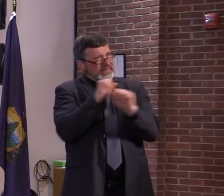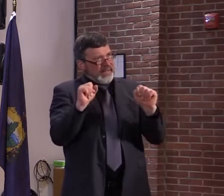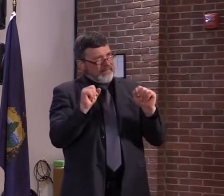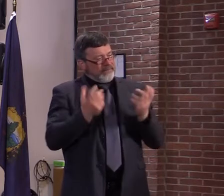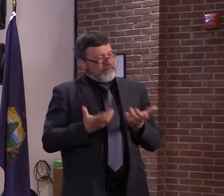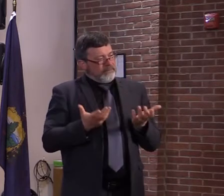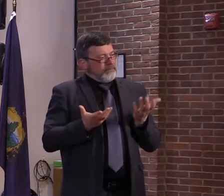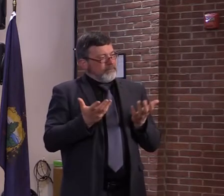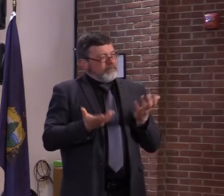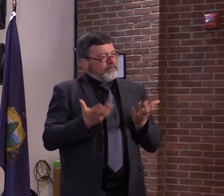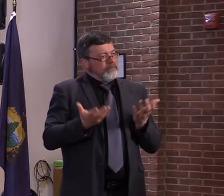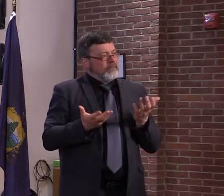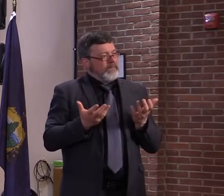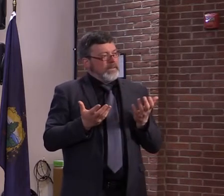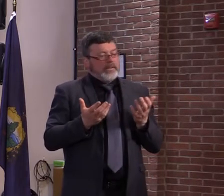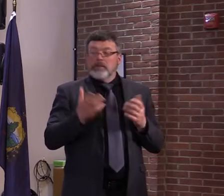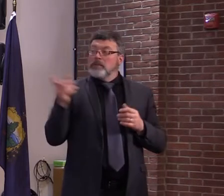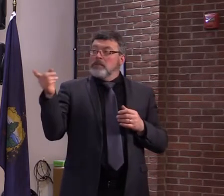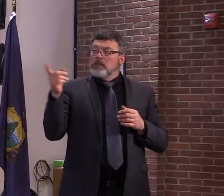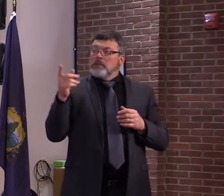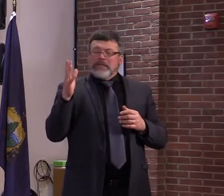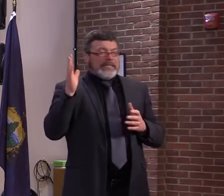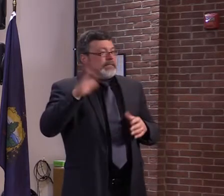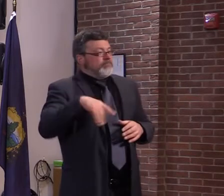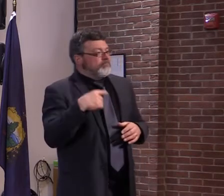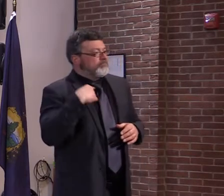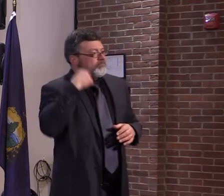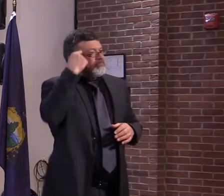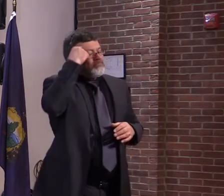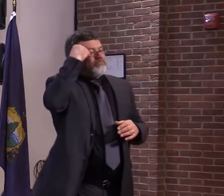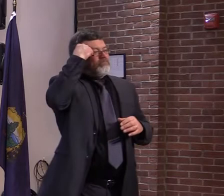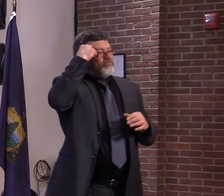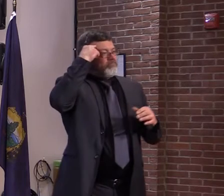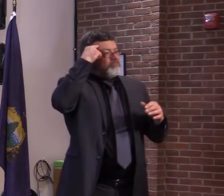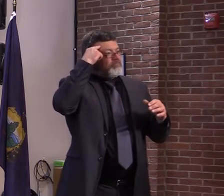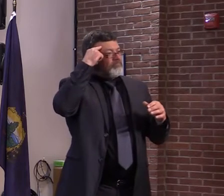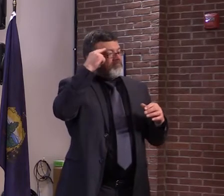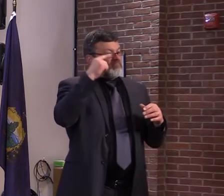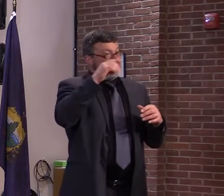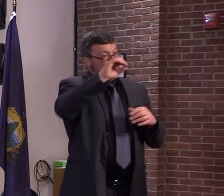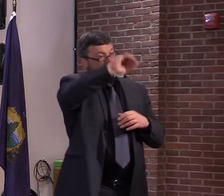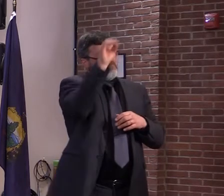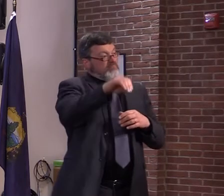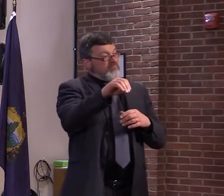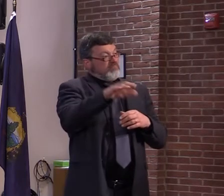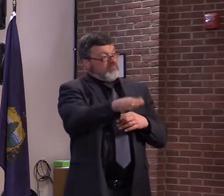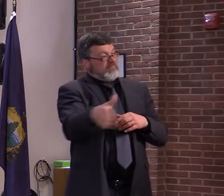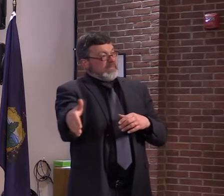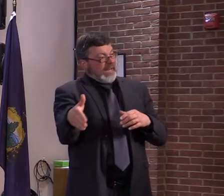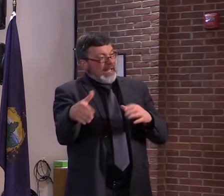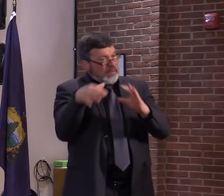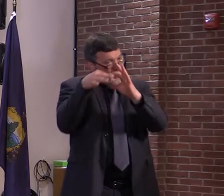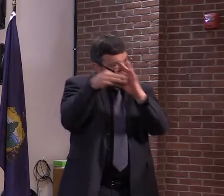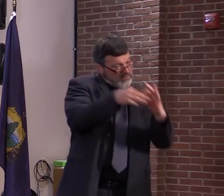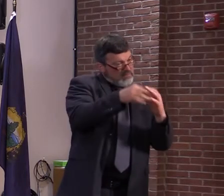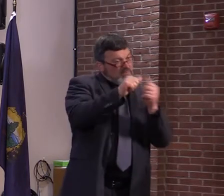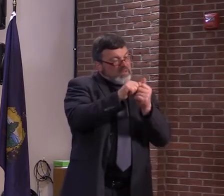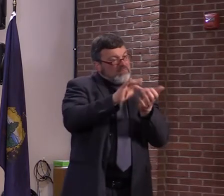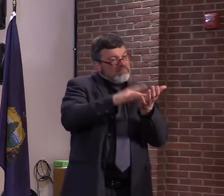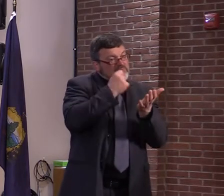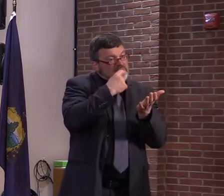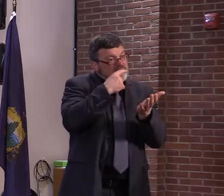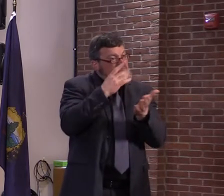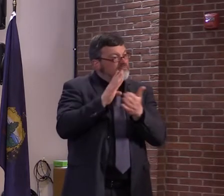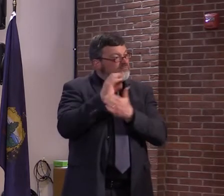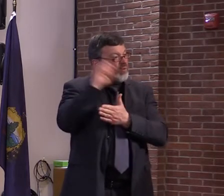as the level of people, or the rate of dying from an opioid overdose changes because you have those